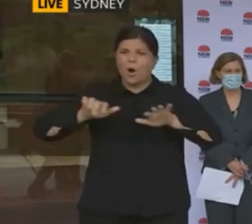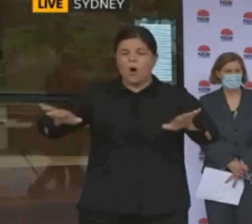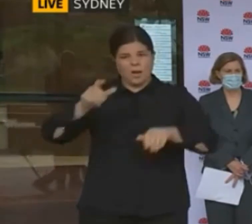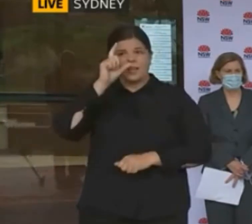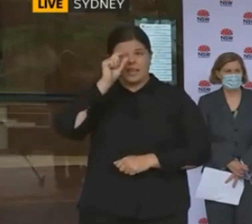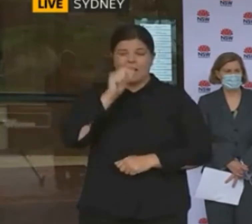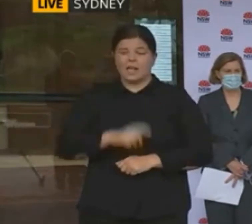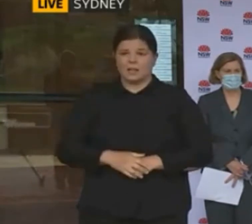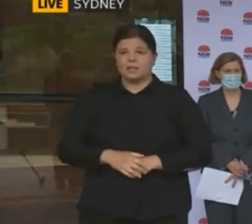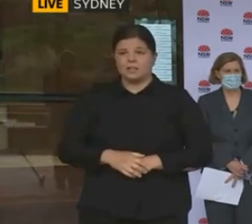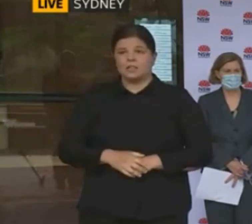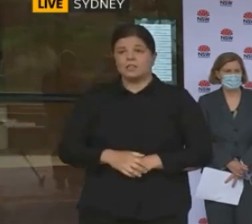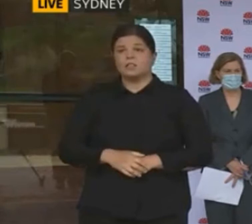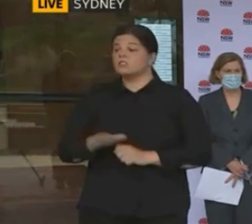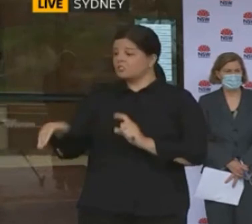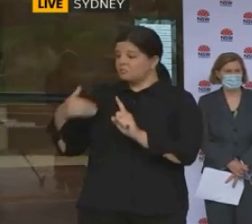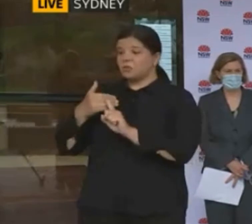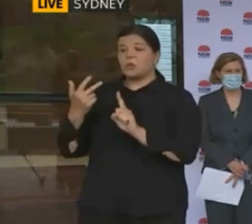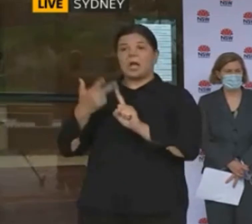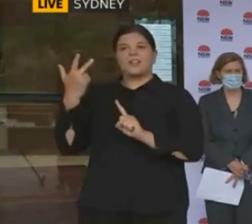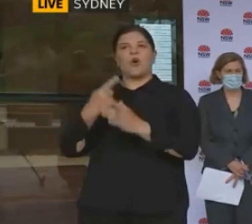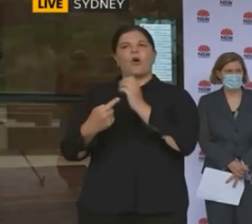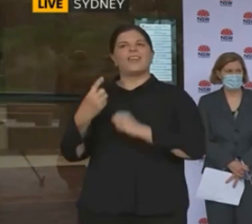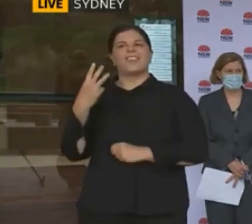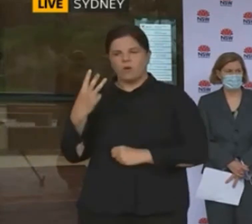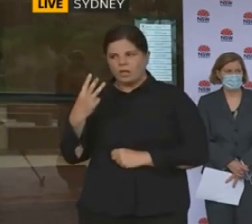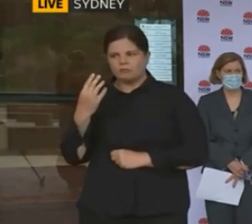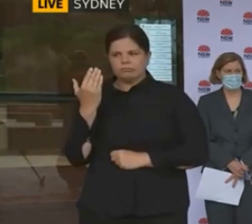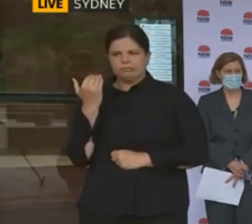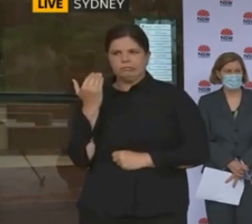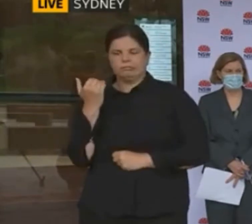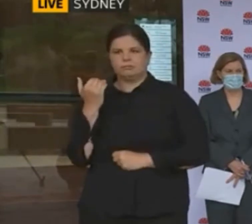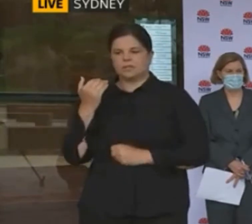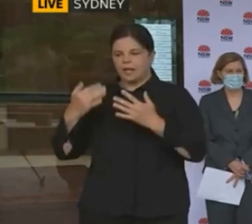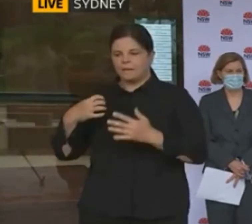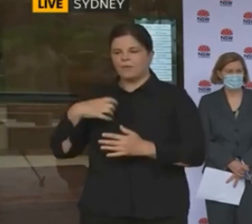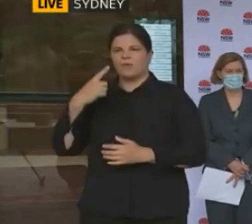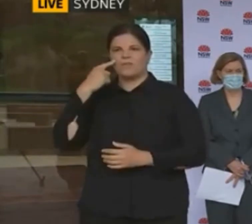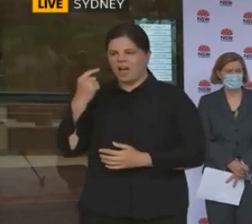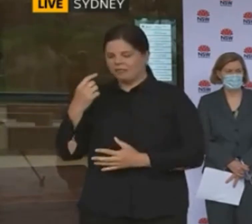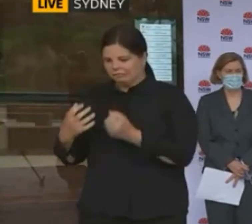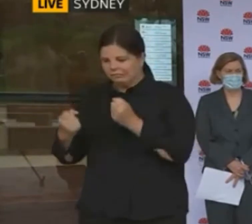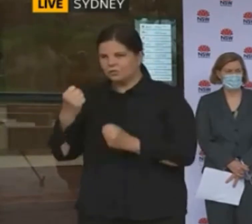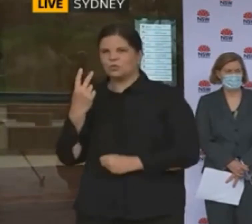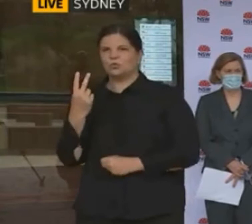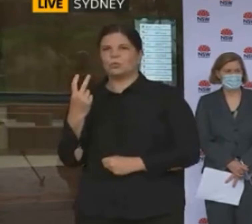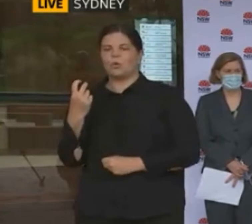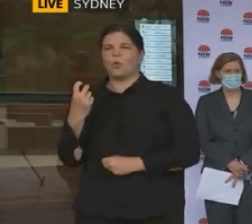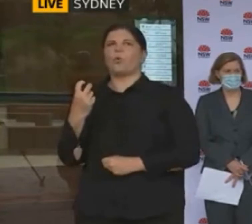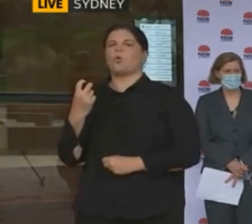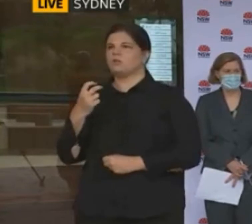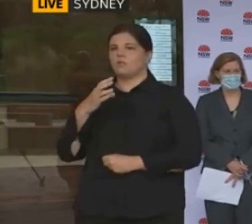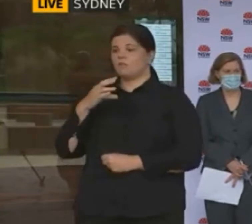p.m, outside of the Northern Beaches, that's always a cause for concern and validates the advice the health experts